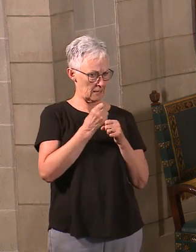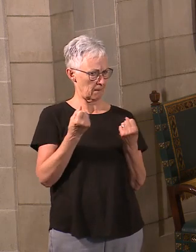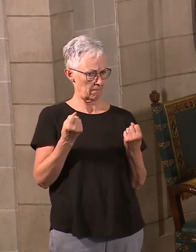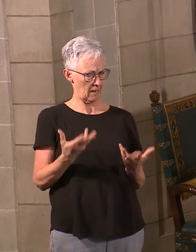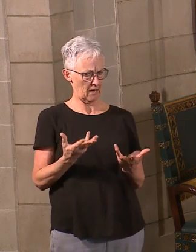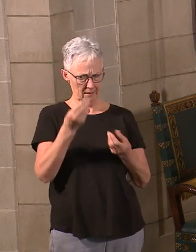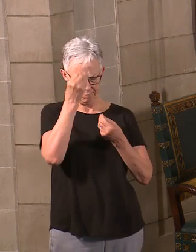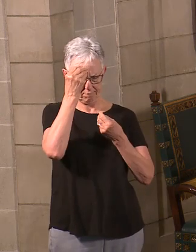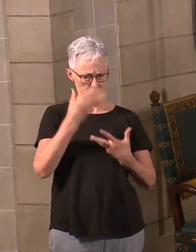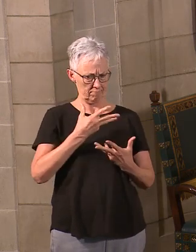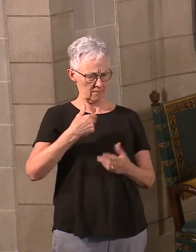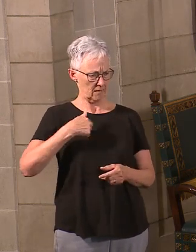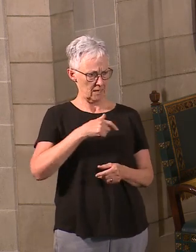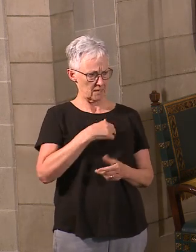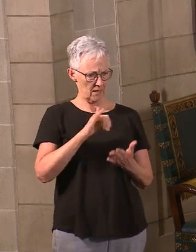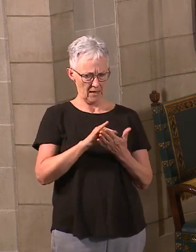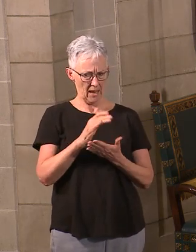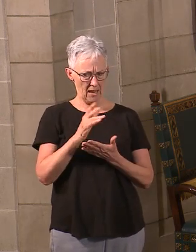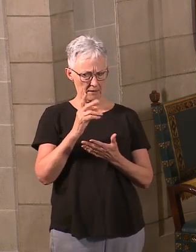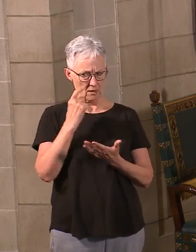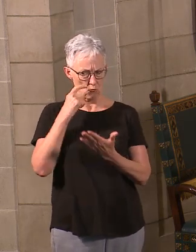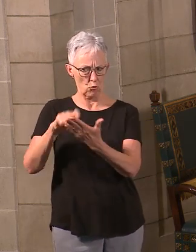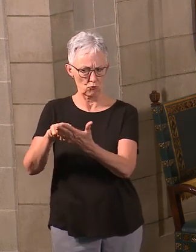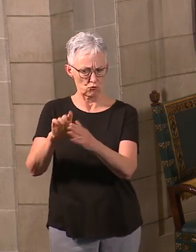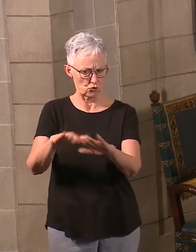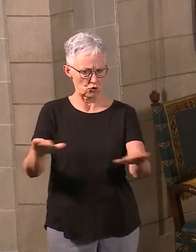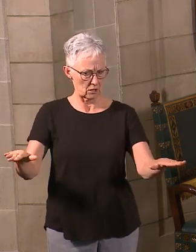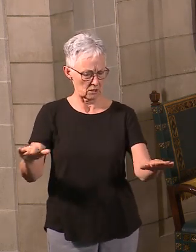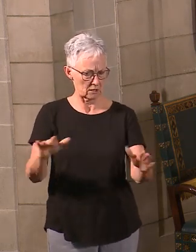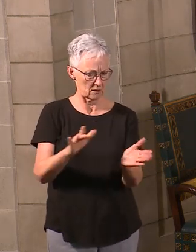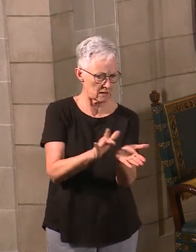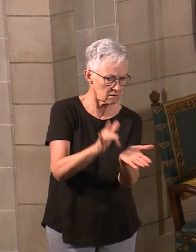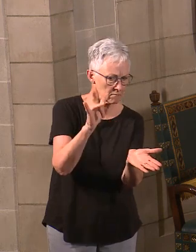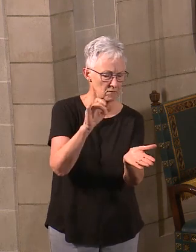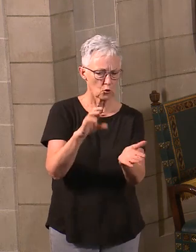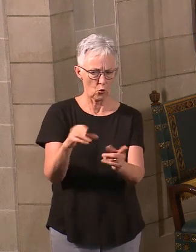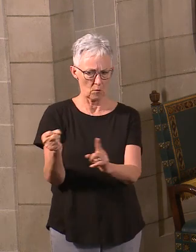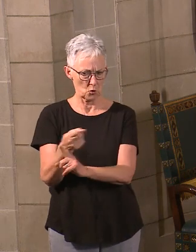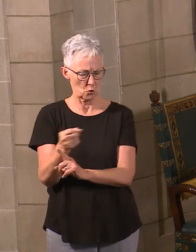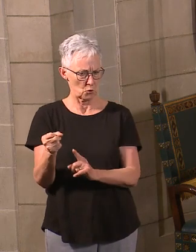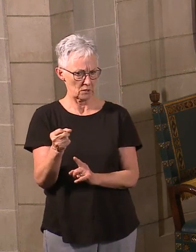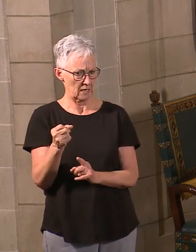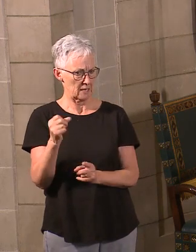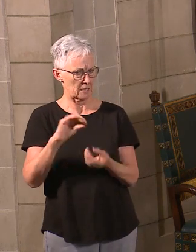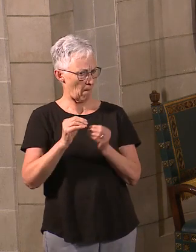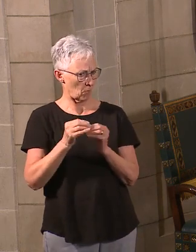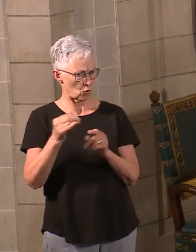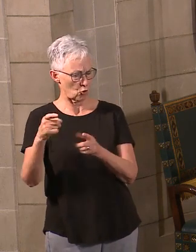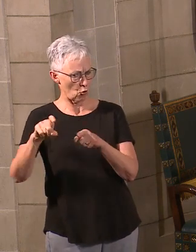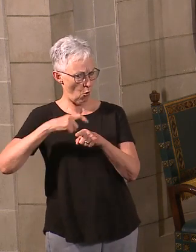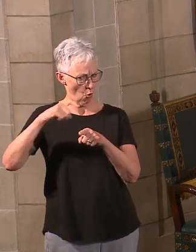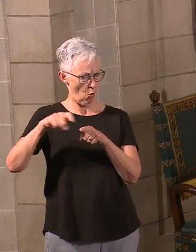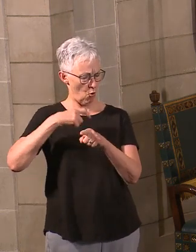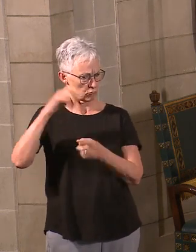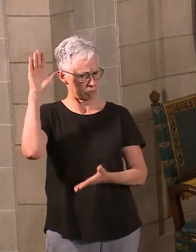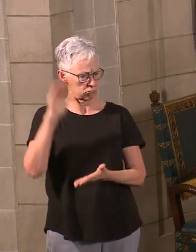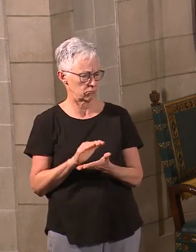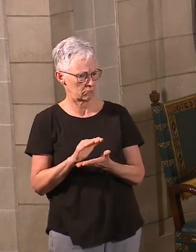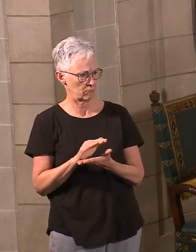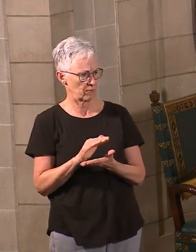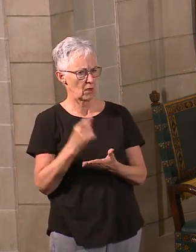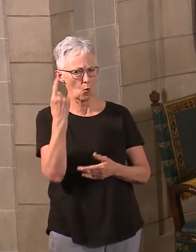be misleading. We have been following our child abuse and neglect calls, and like other states, we have seen a decrease in our hotline